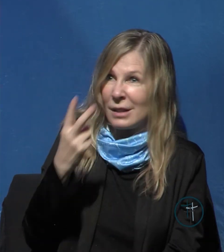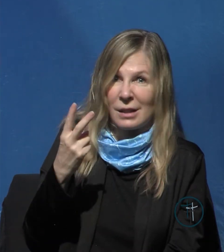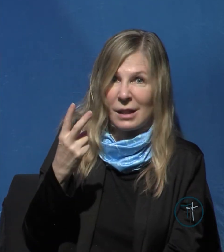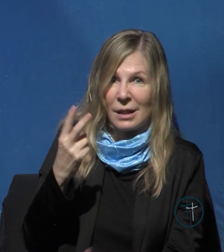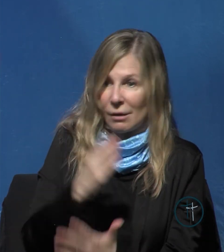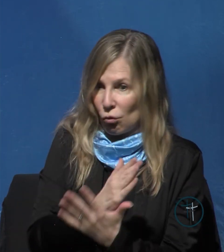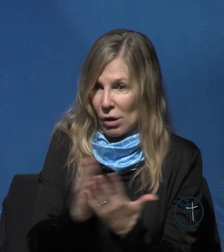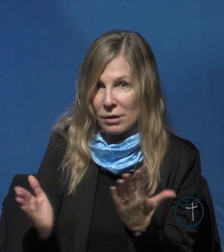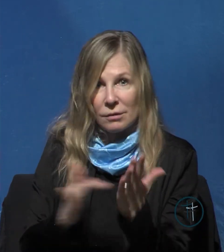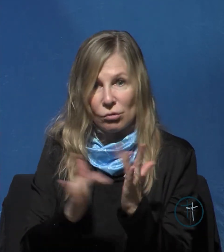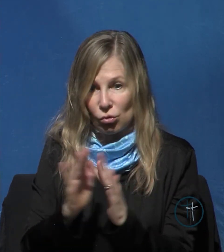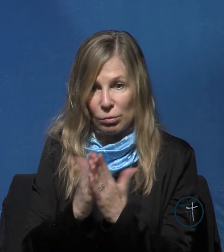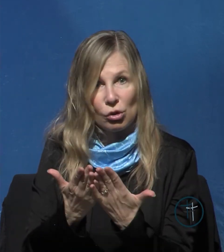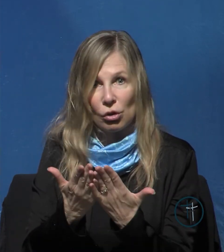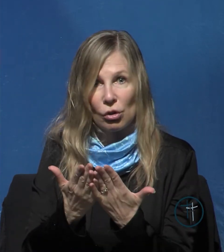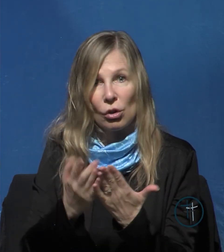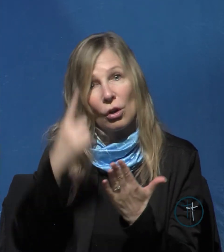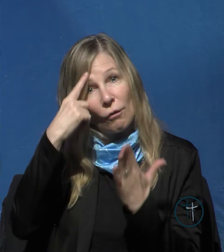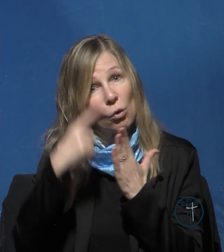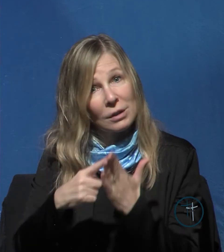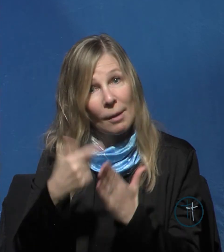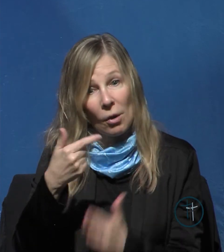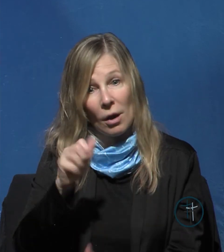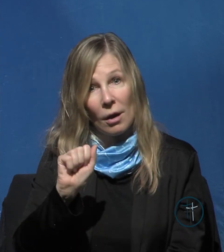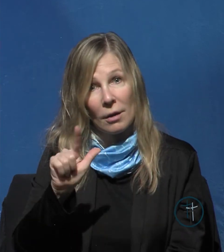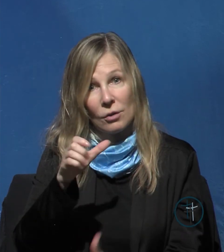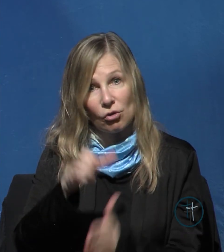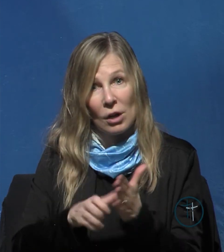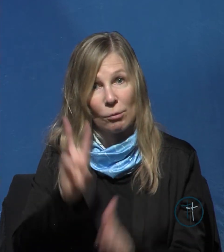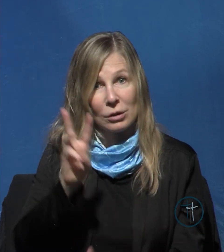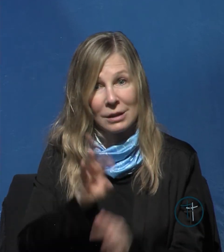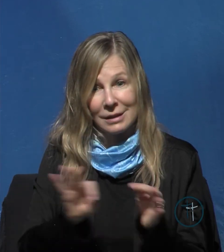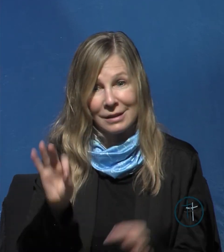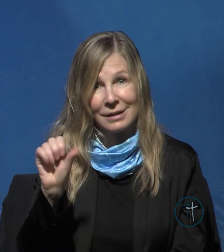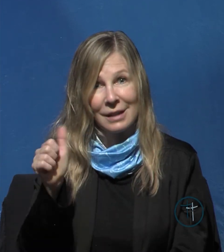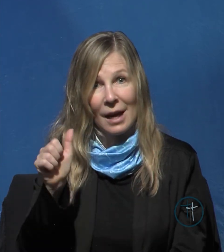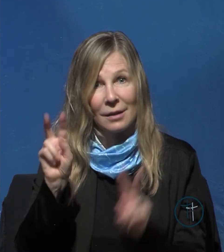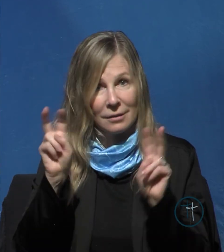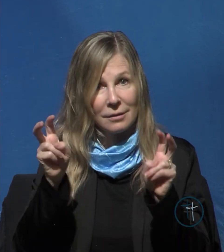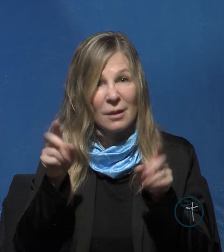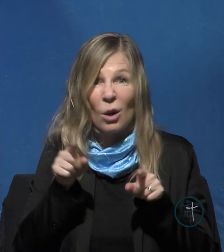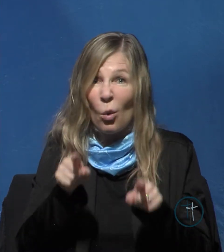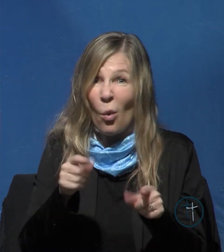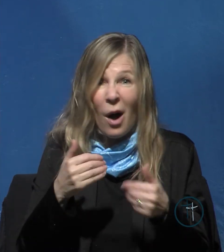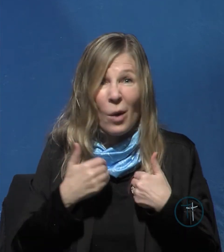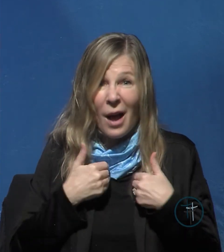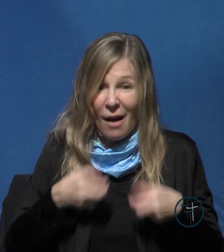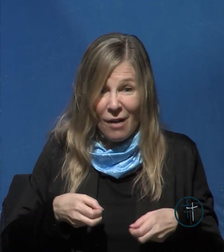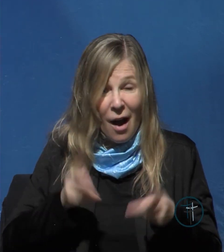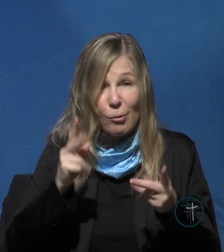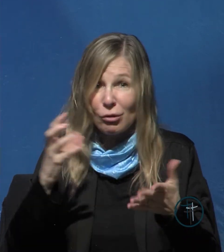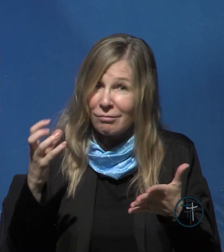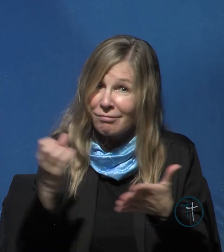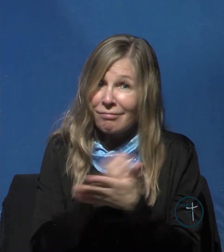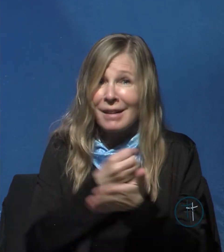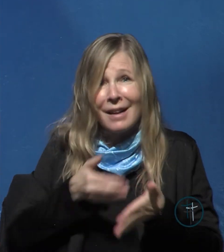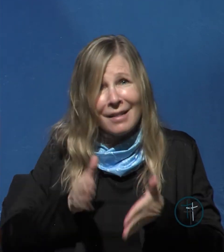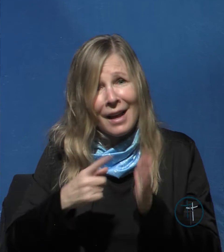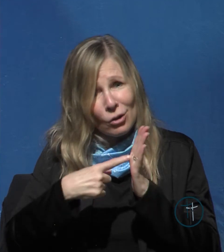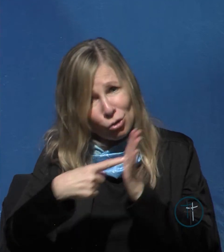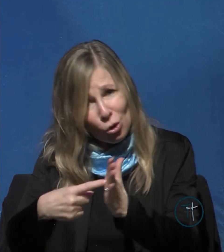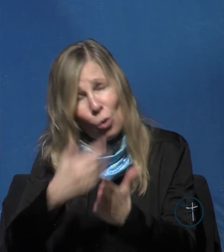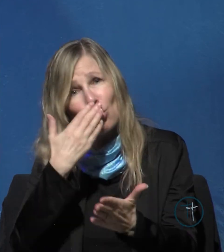in Scripture. For example, in Galatians 6:10, so then, while we have opportunity, let us do good